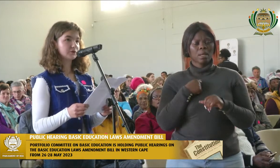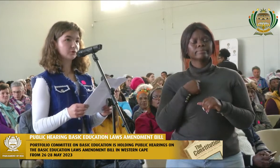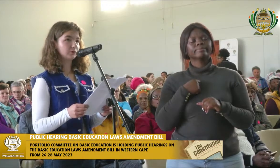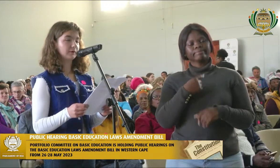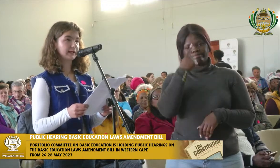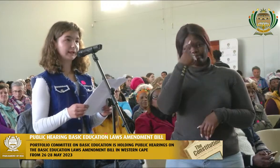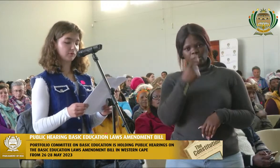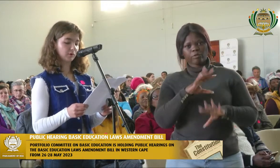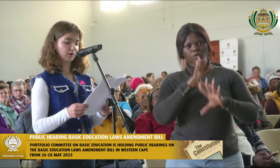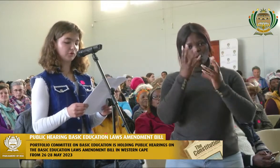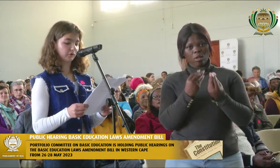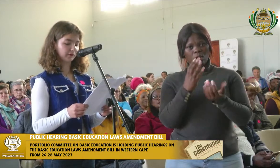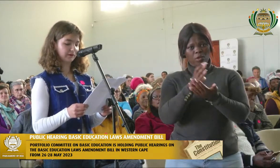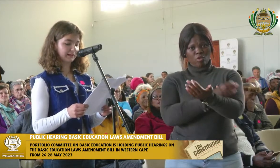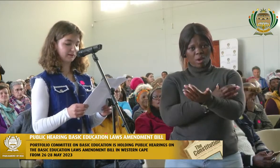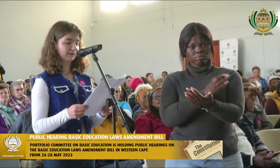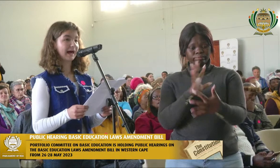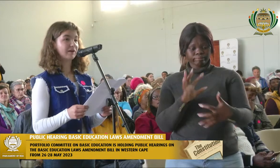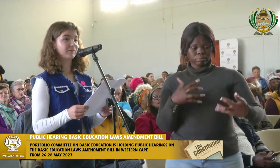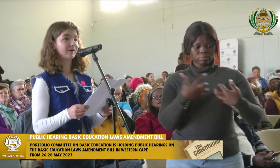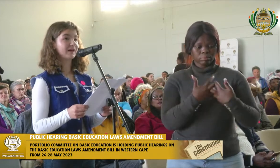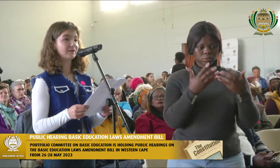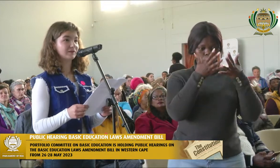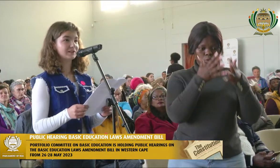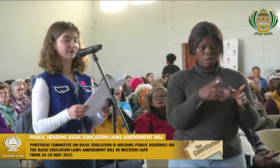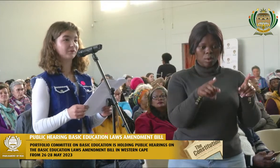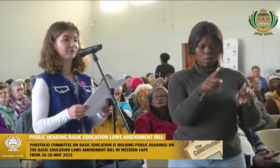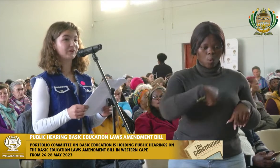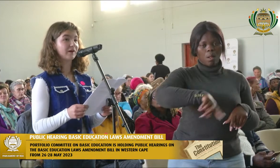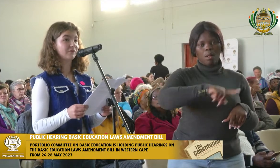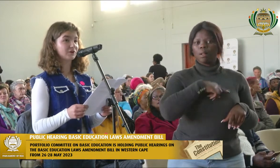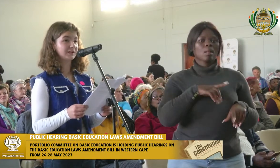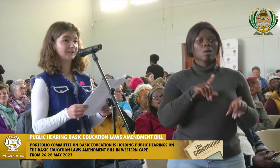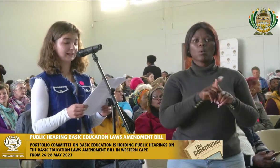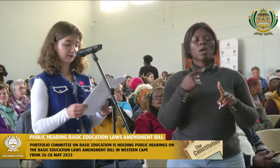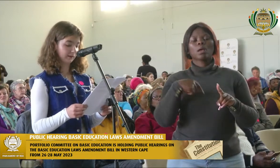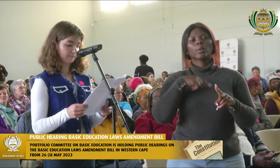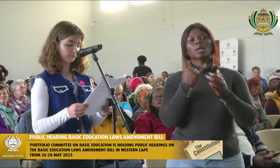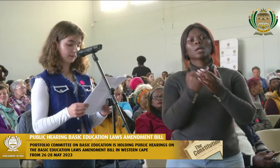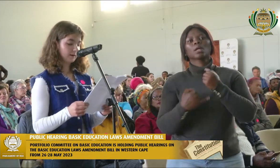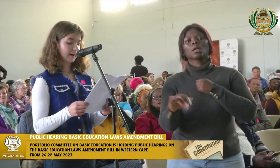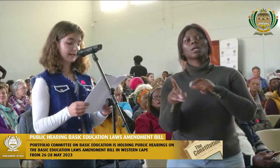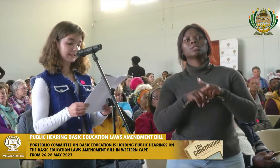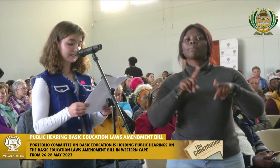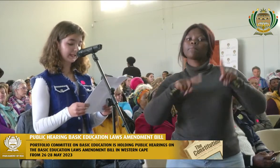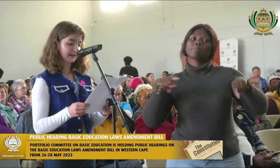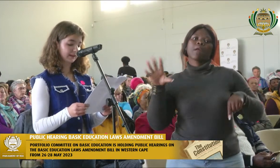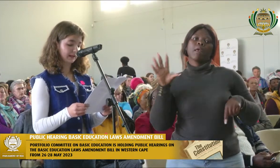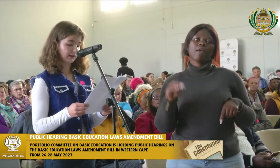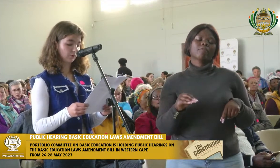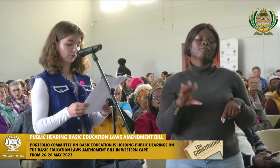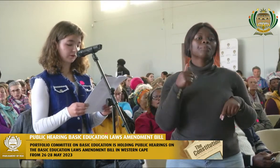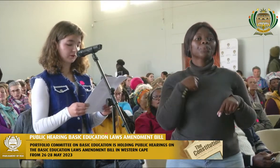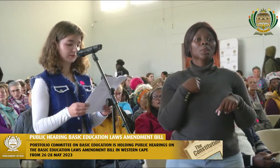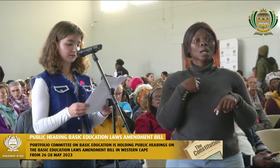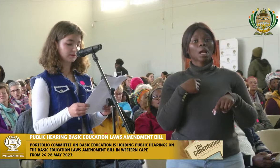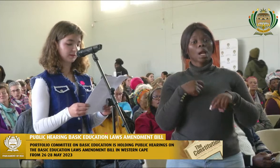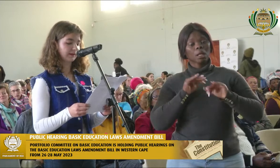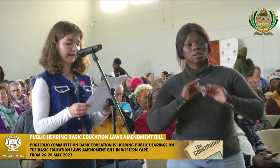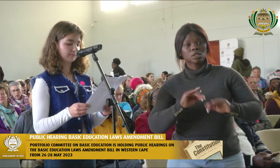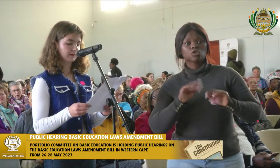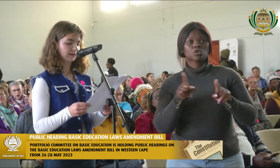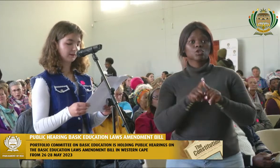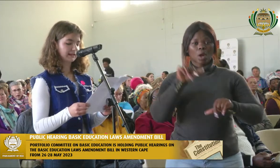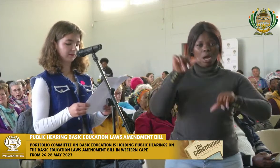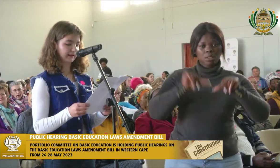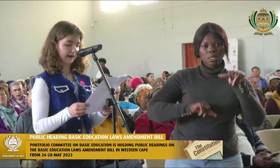that not all curriculums work for all students, as we are individuals with divergent needs. By teaching and assessing all students to